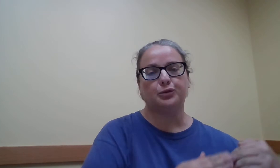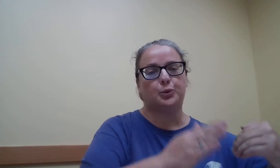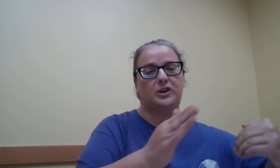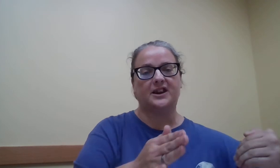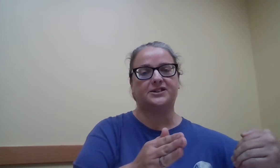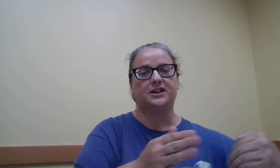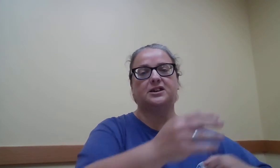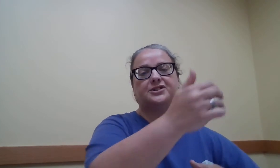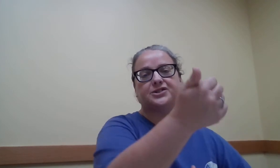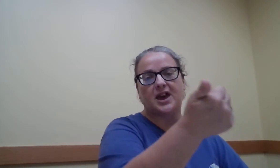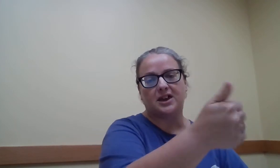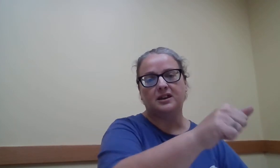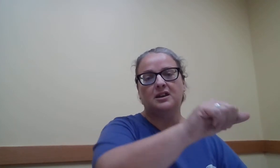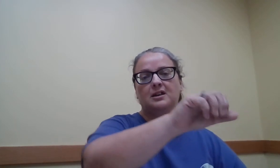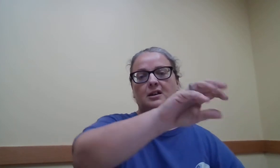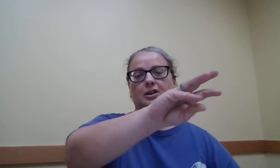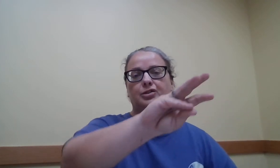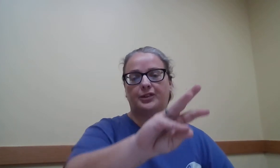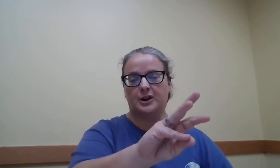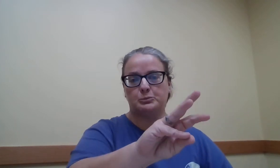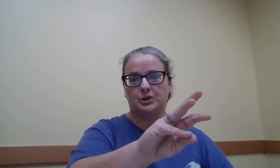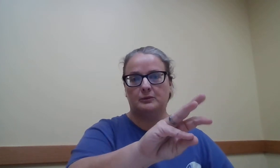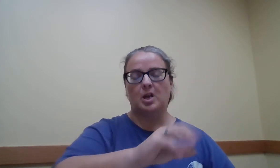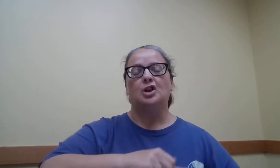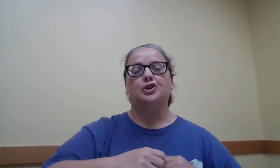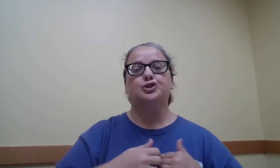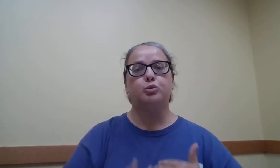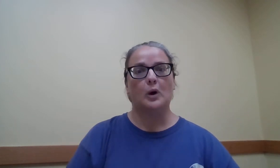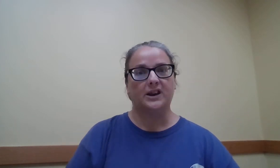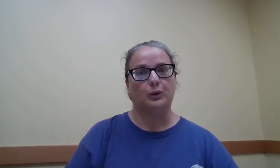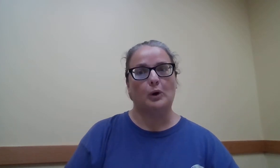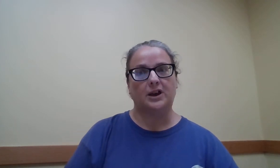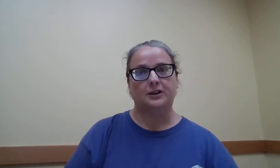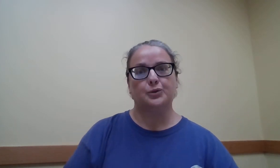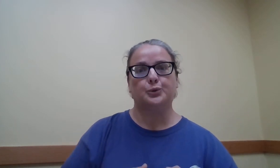through 19 is 10, then the number. 26